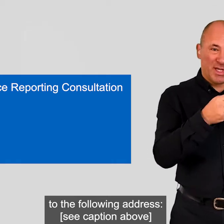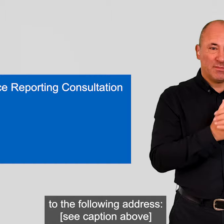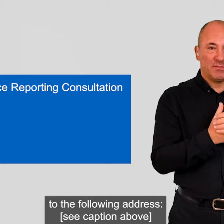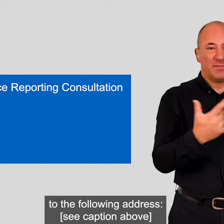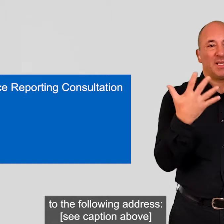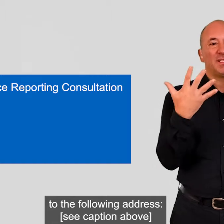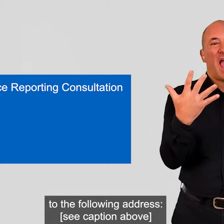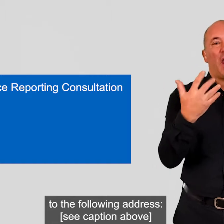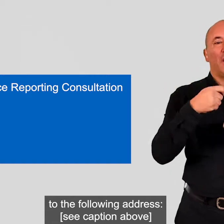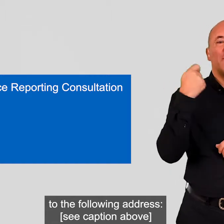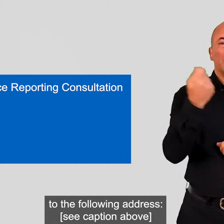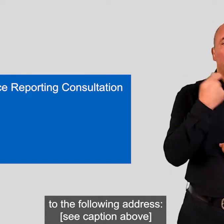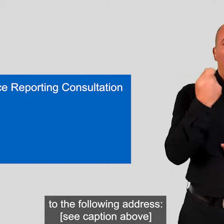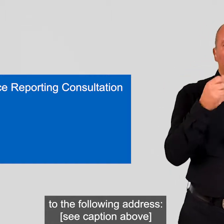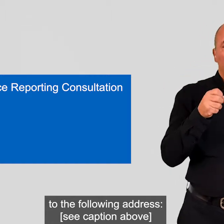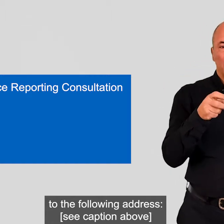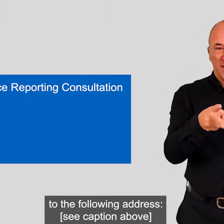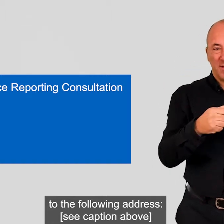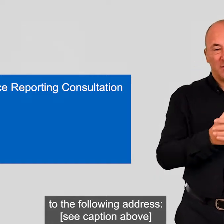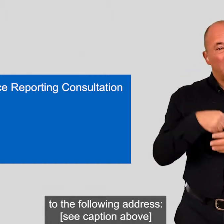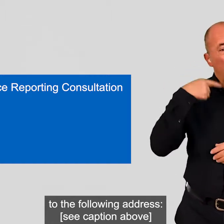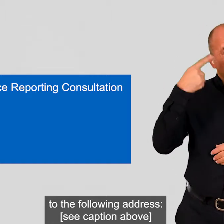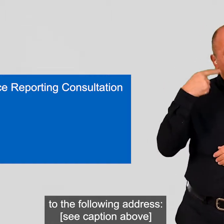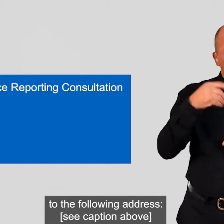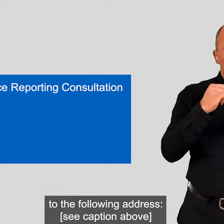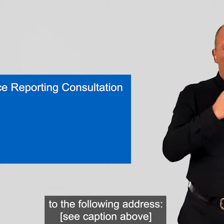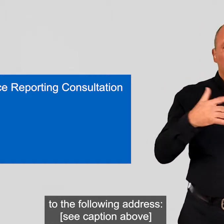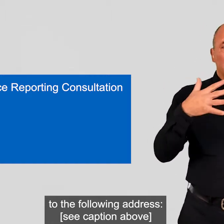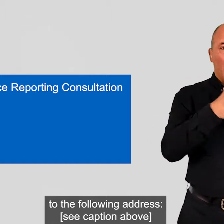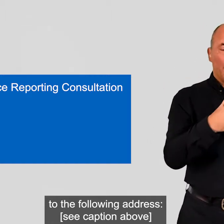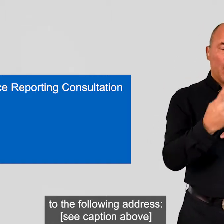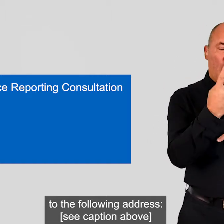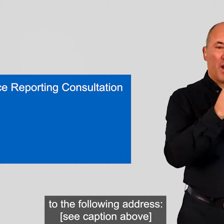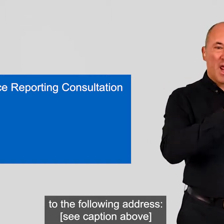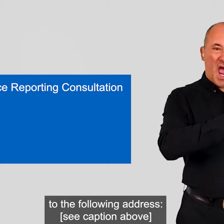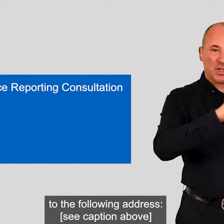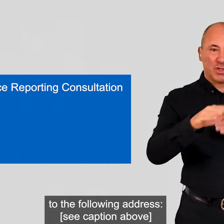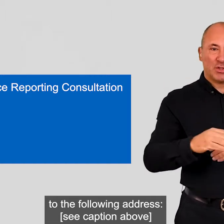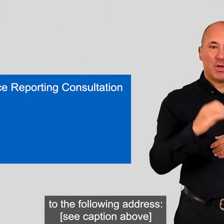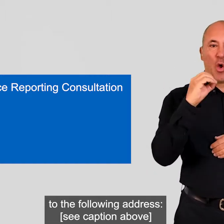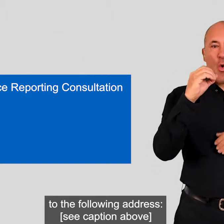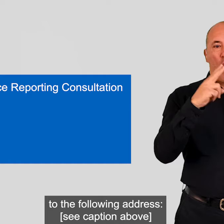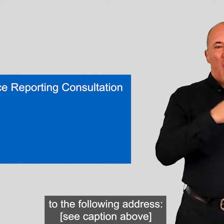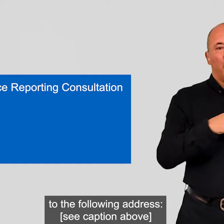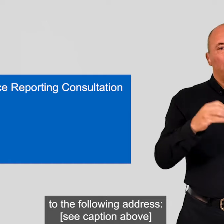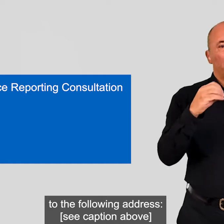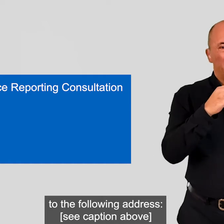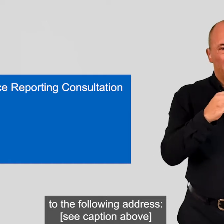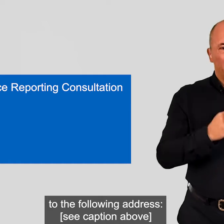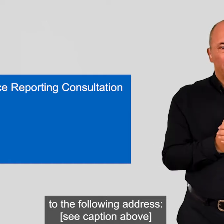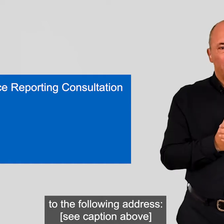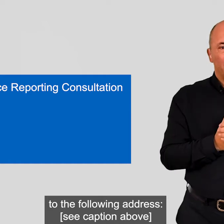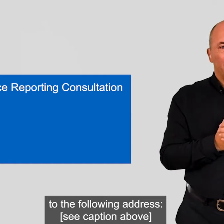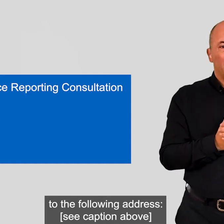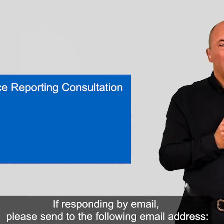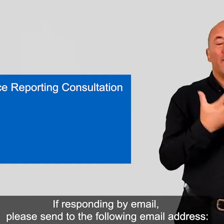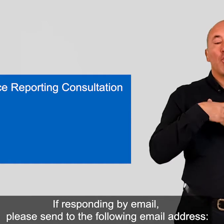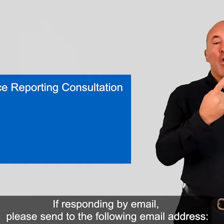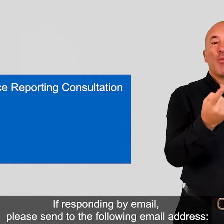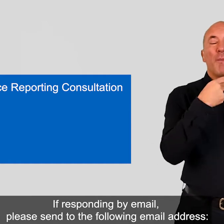Disability Unit, 10 Victoria Street, London, SW1H 0NB. If responding